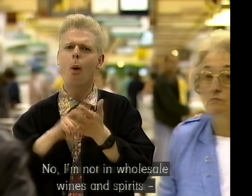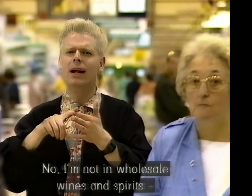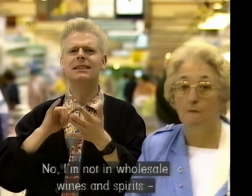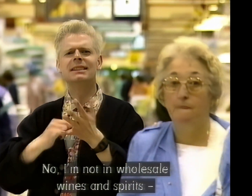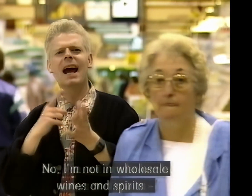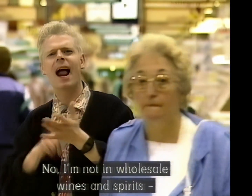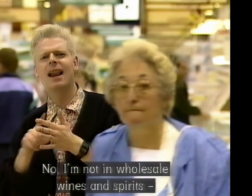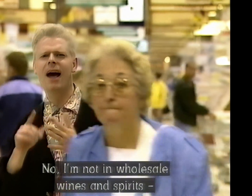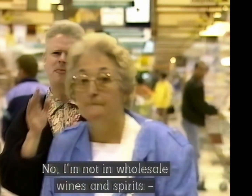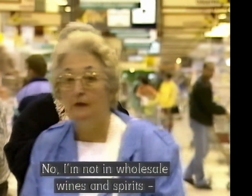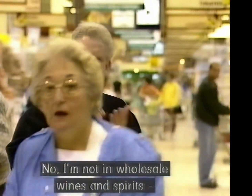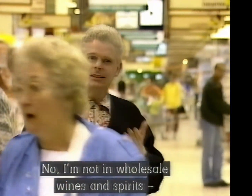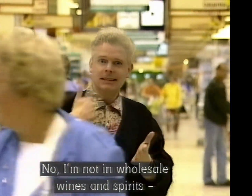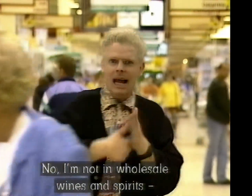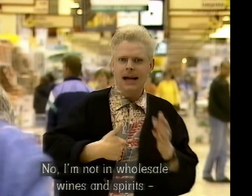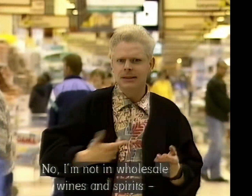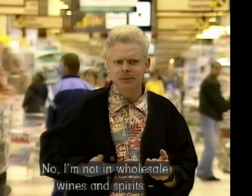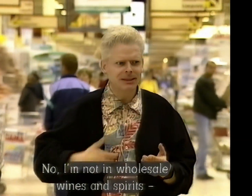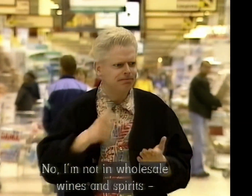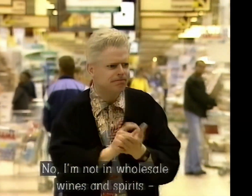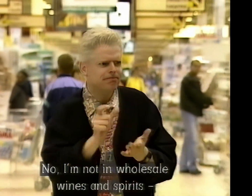I'm not in wholesale wines and spirits.